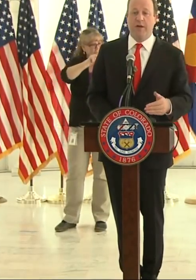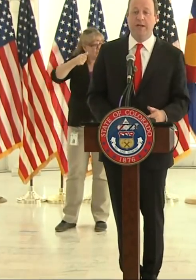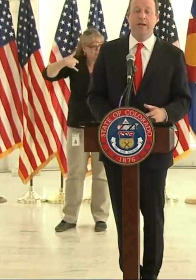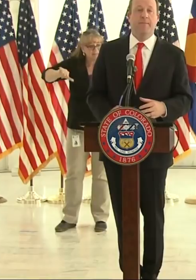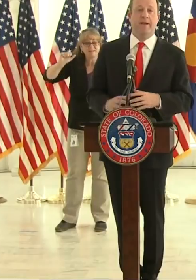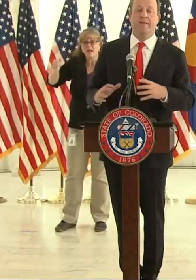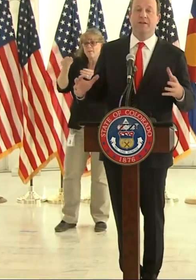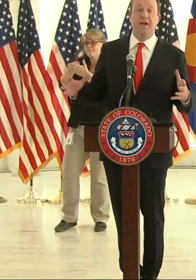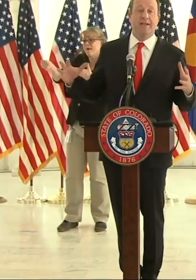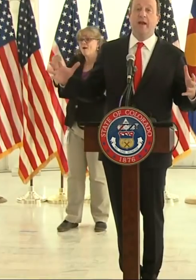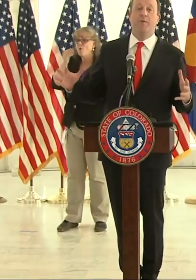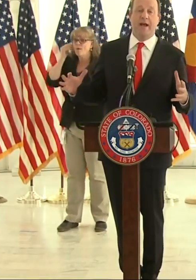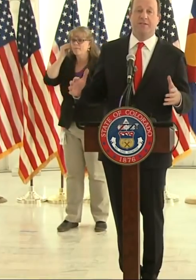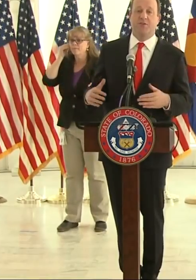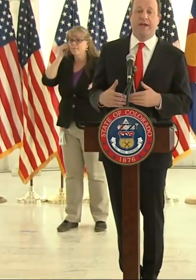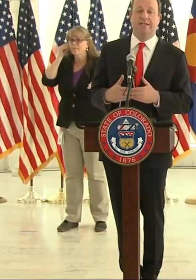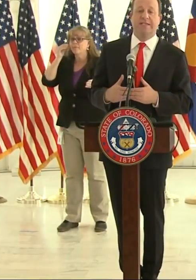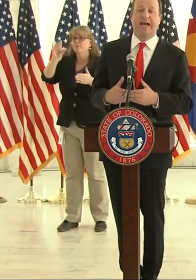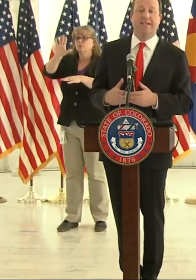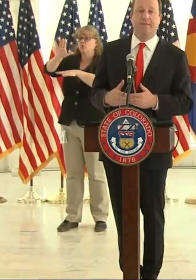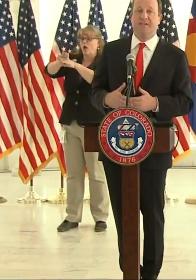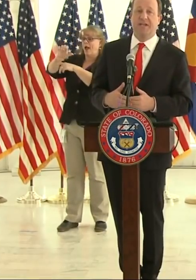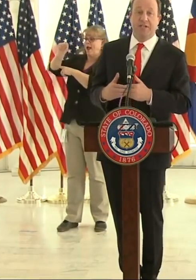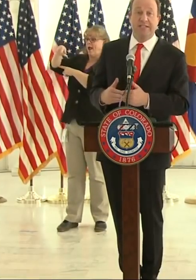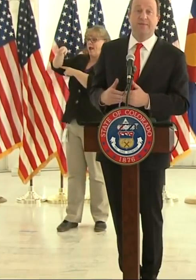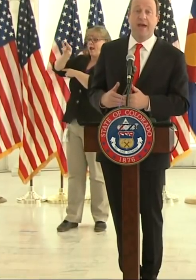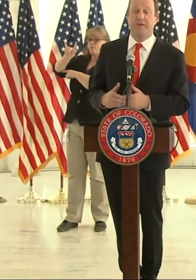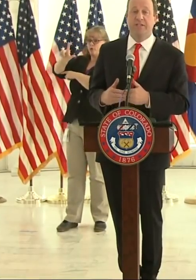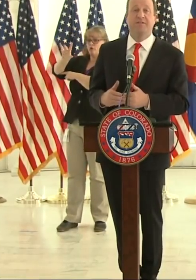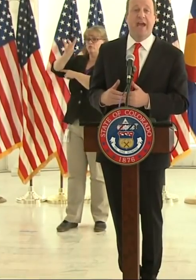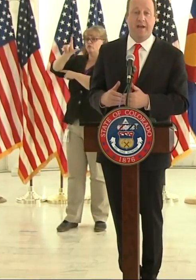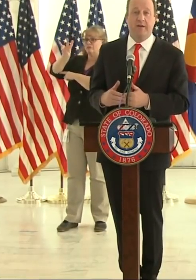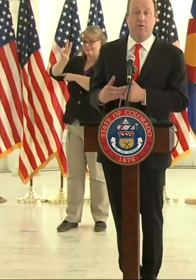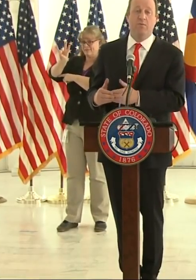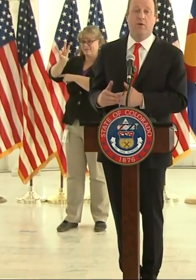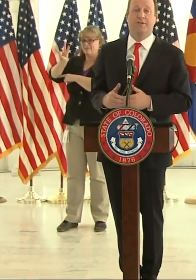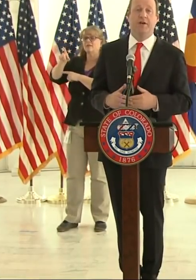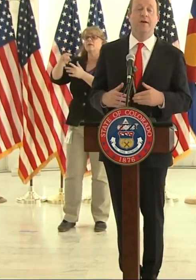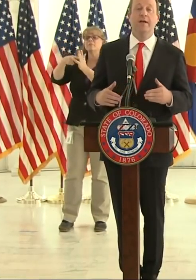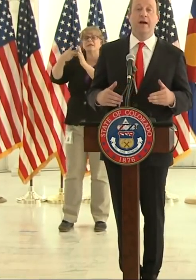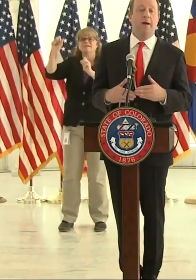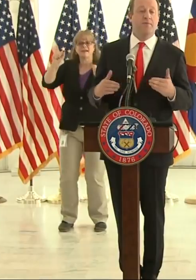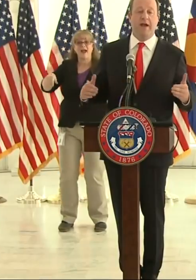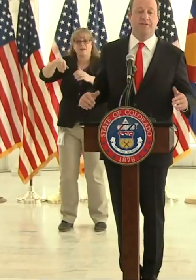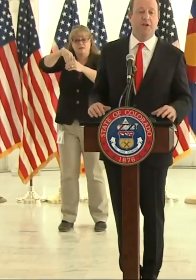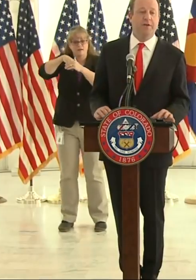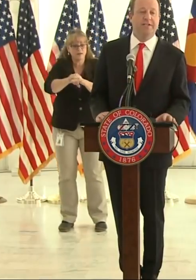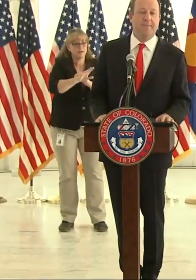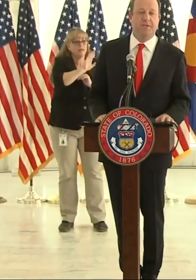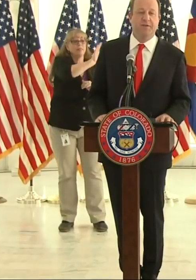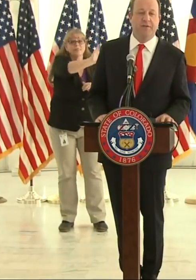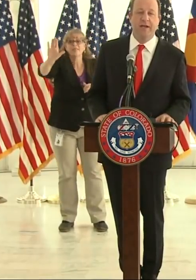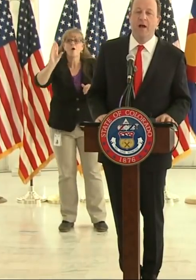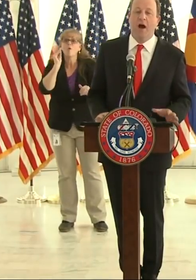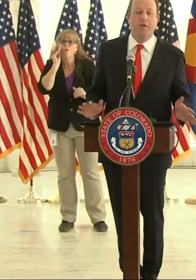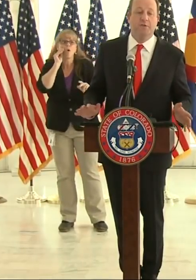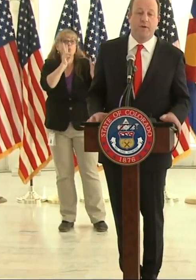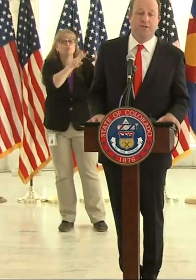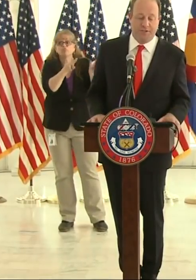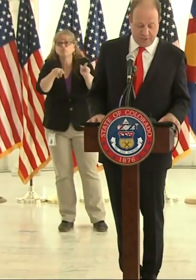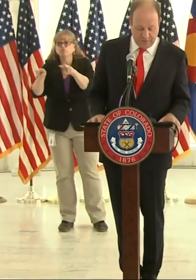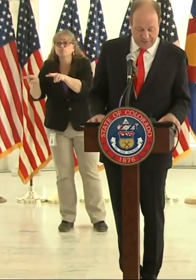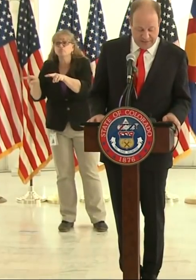one-on-one showing. But there's not the open houses, right? Because the size limitation is gatherings of 10 or more. So private showings, absolutely.